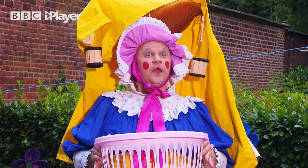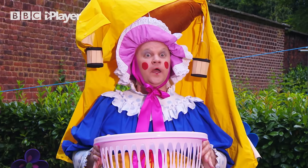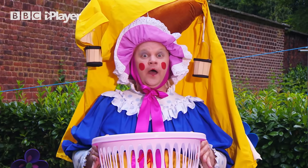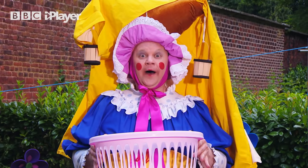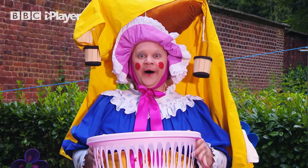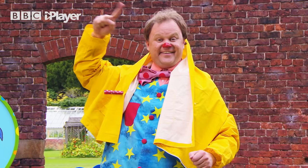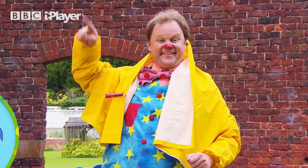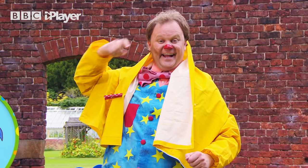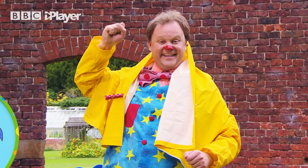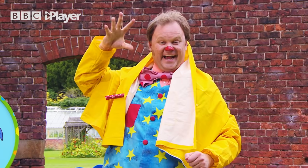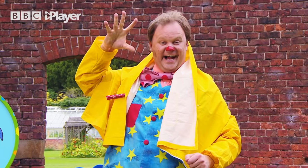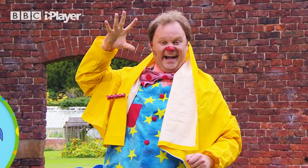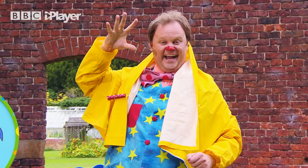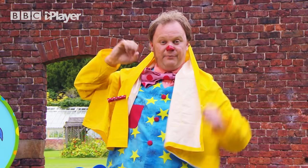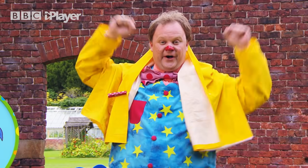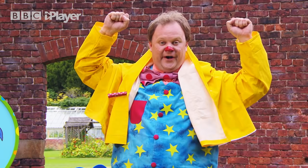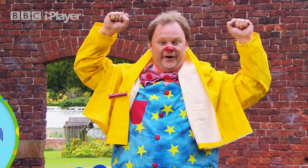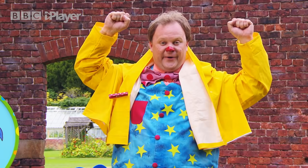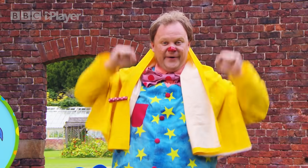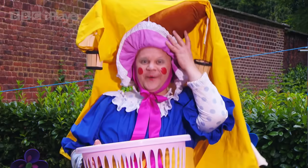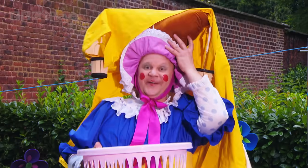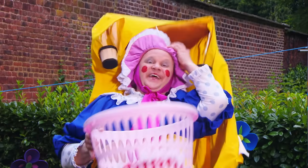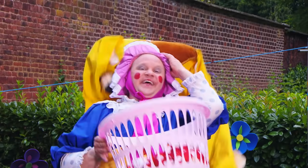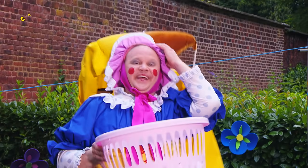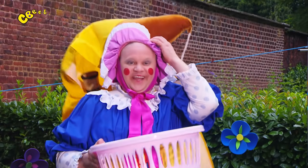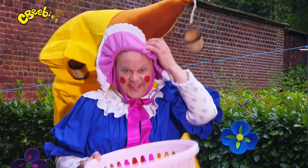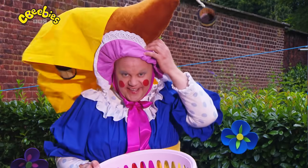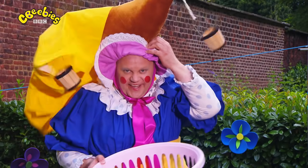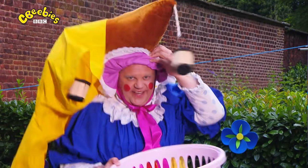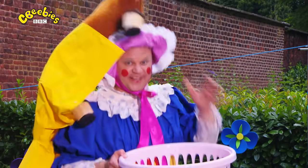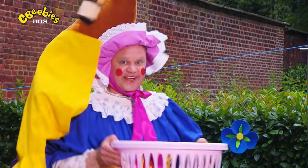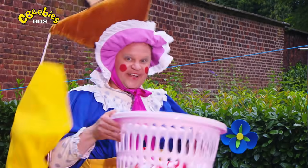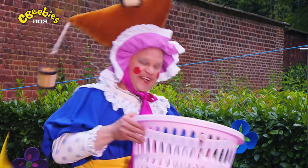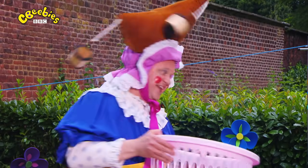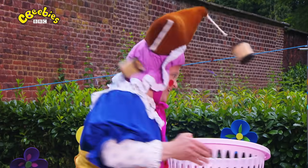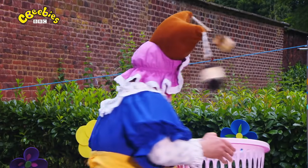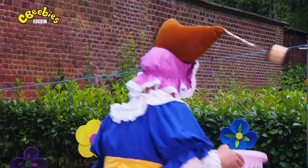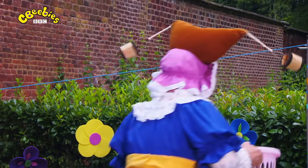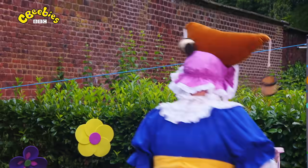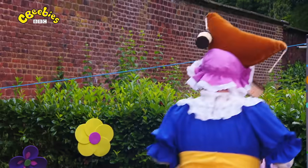Oh, sunshine! Woohoo! Now you can put the washing back out again.